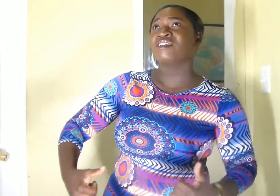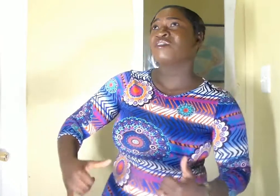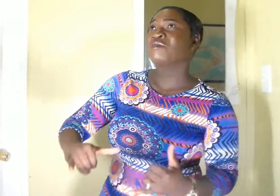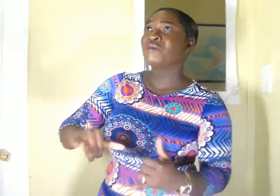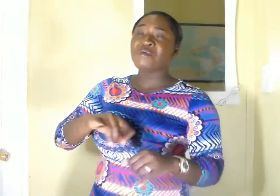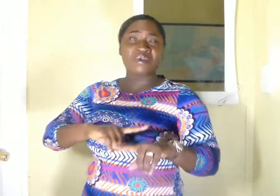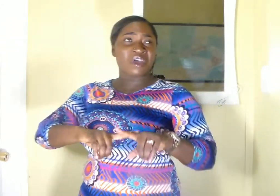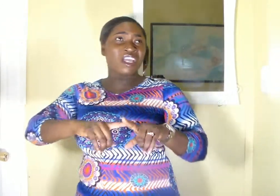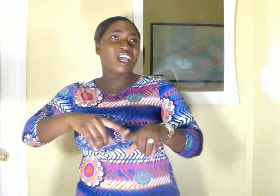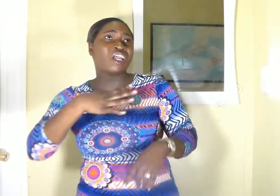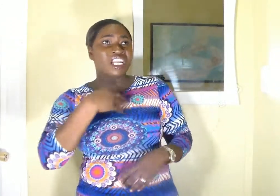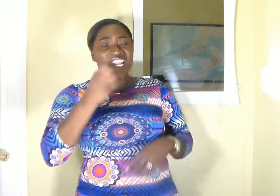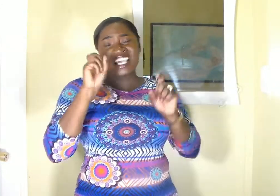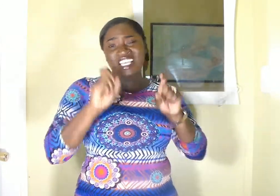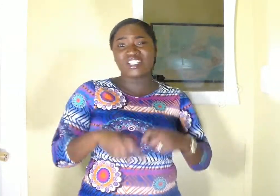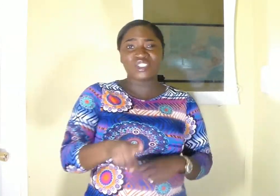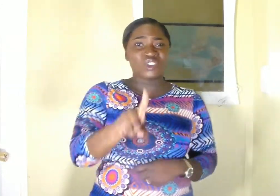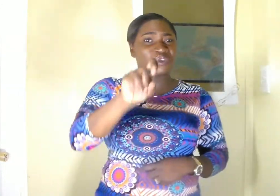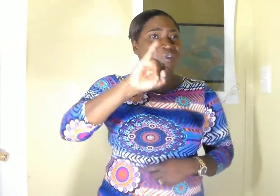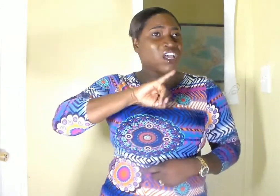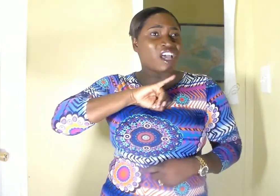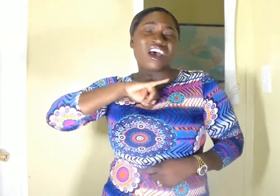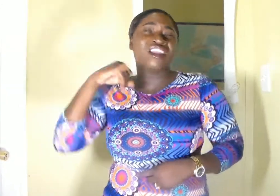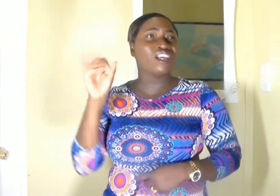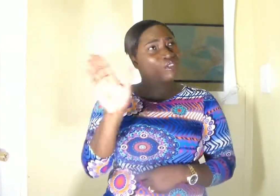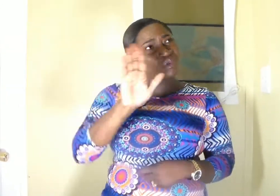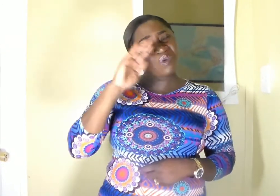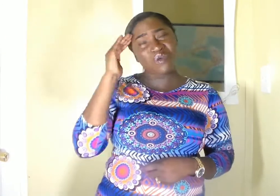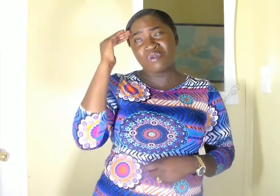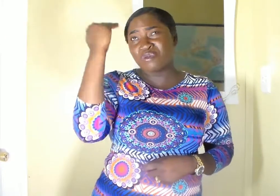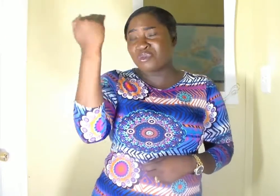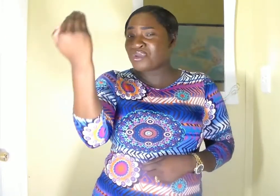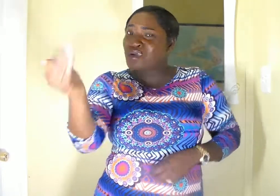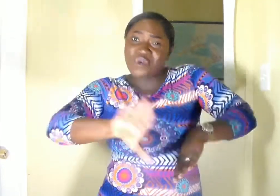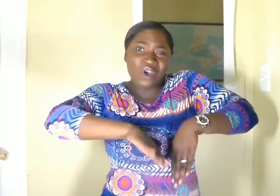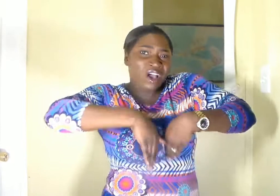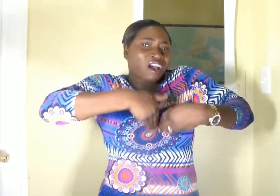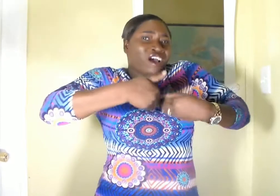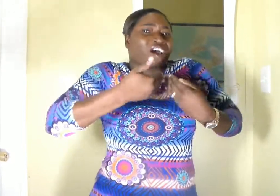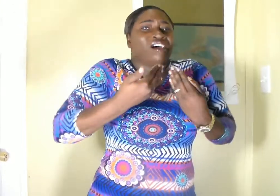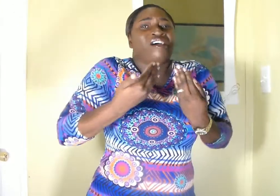Like I need you, but I don't know how